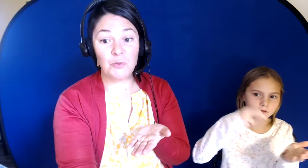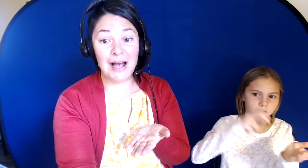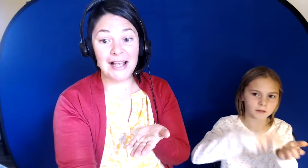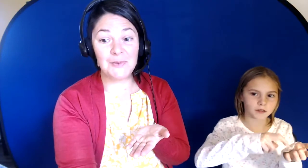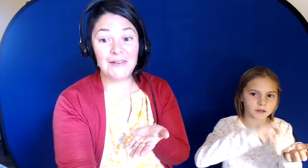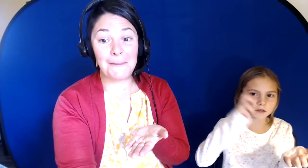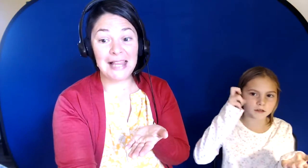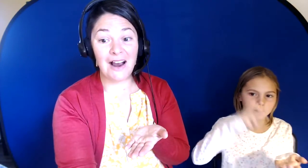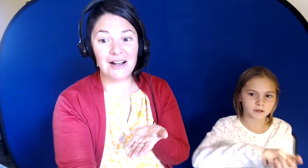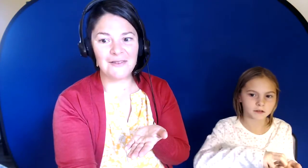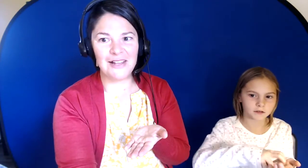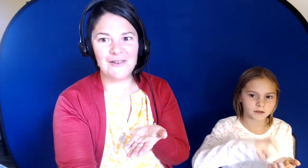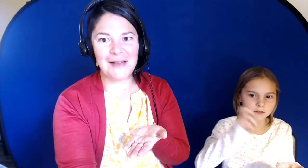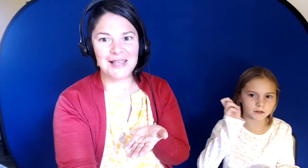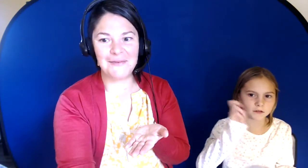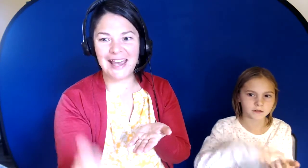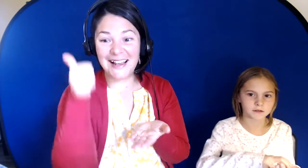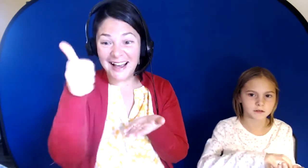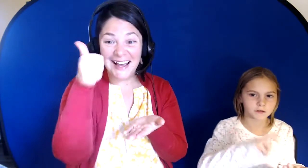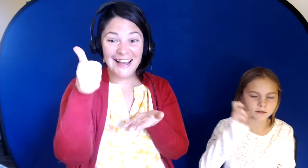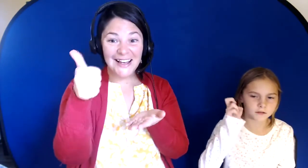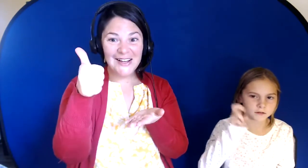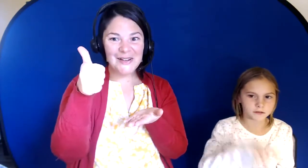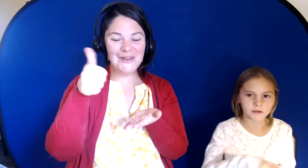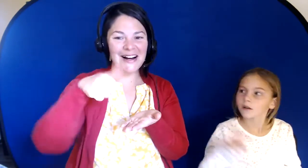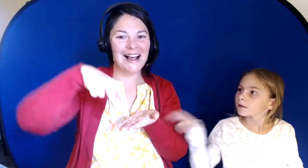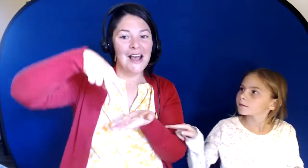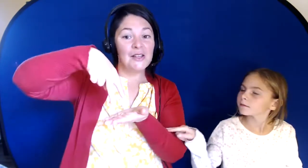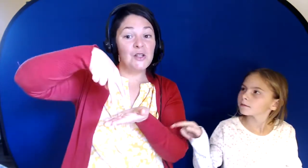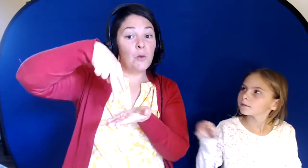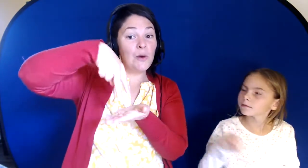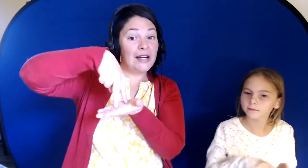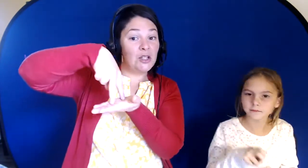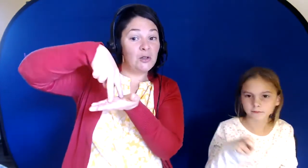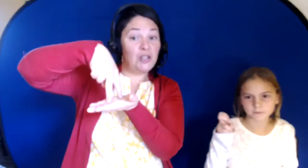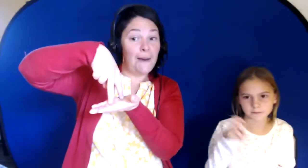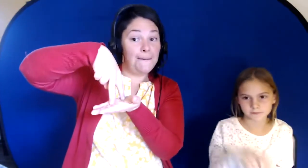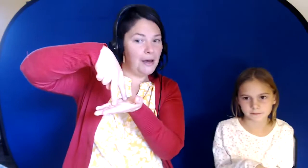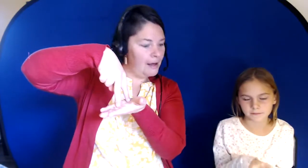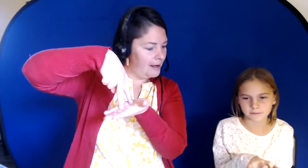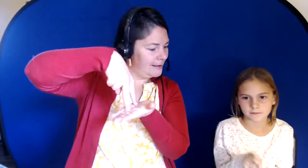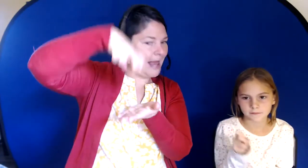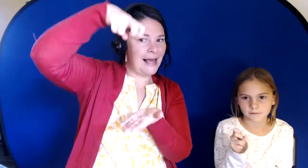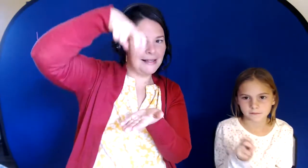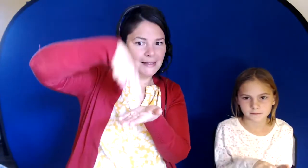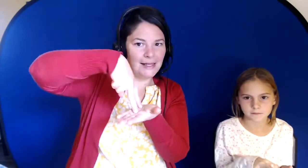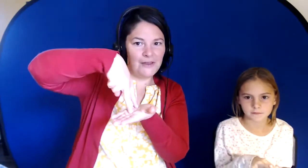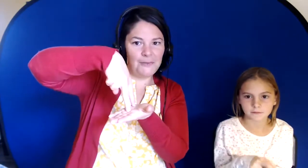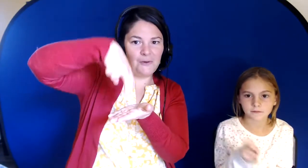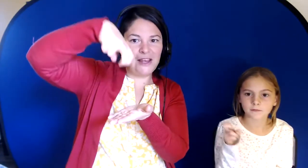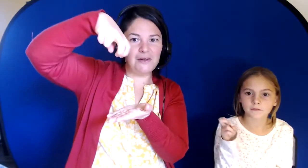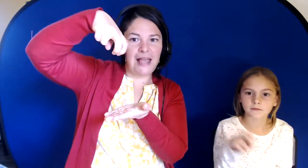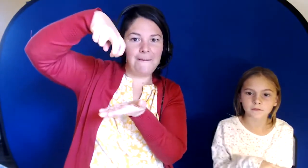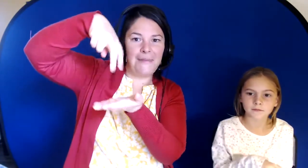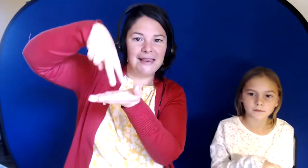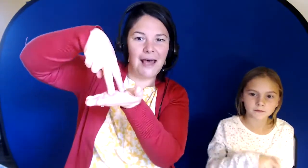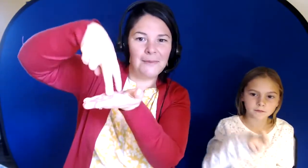ones. We've got play cards and video games coming in. Good work. So we're going to do jump. Yes, lift up your fingers and bend them. Look at